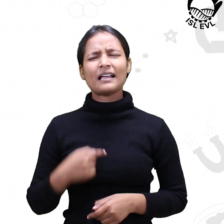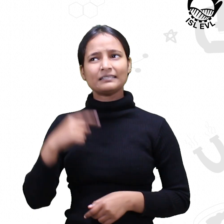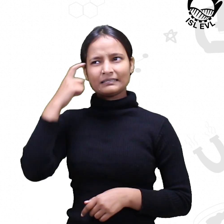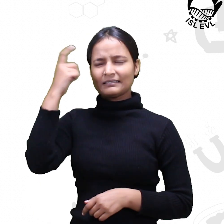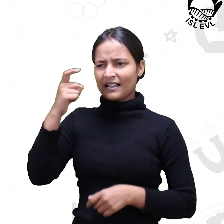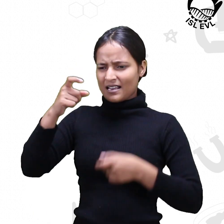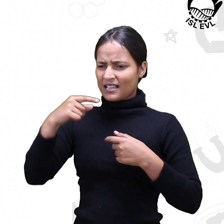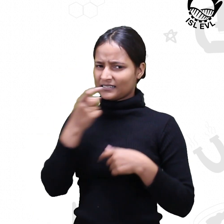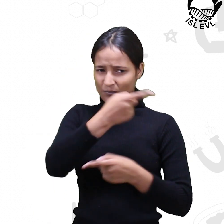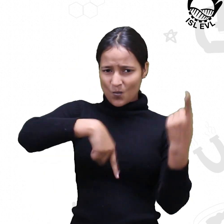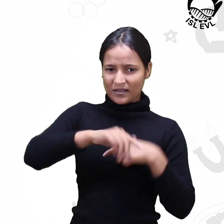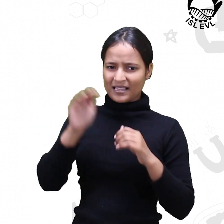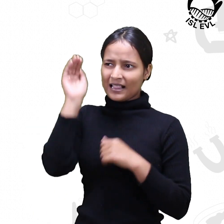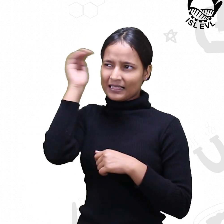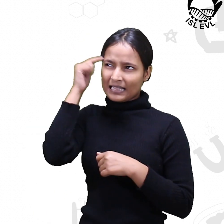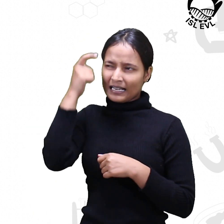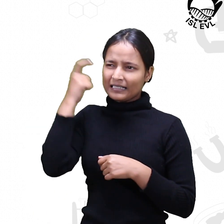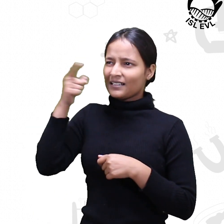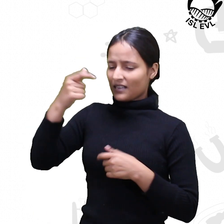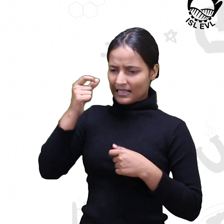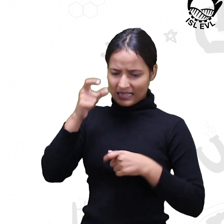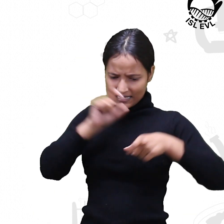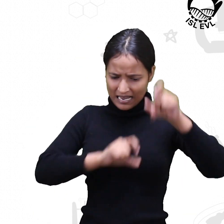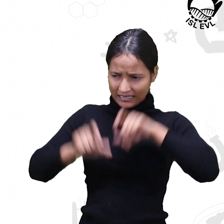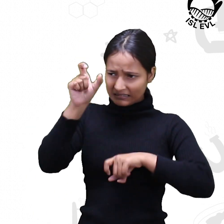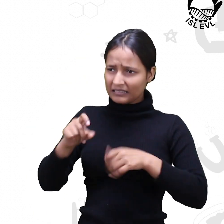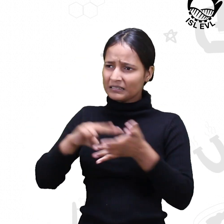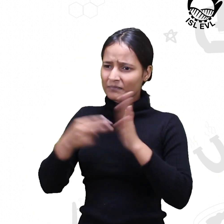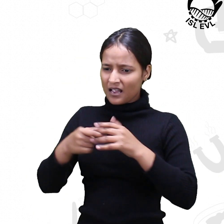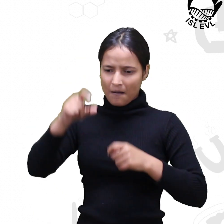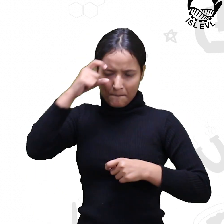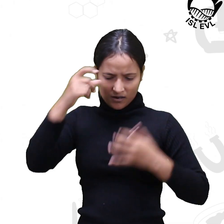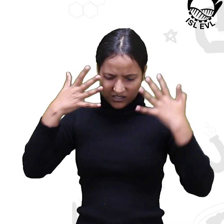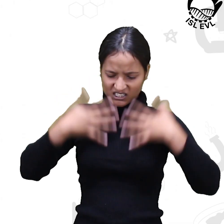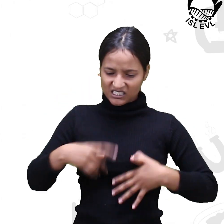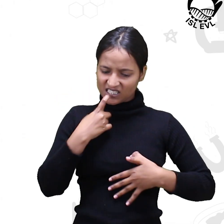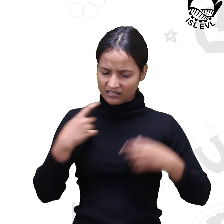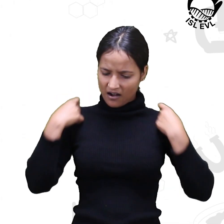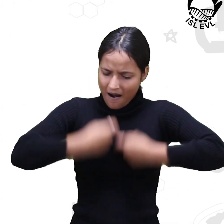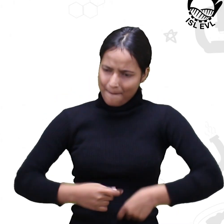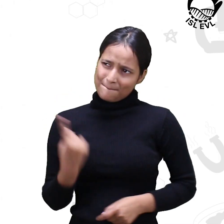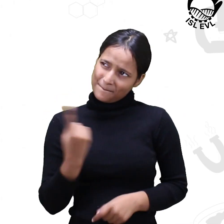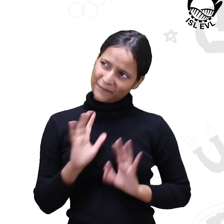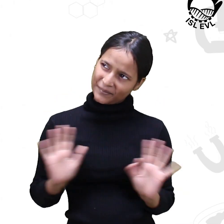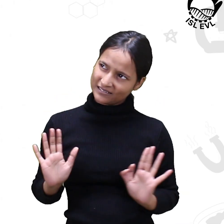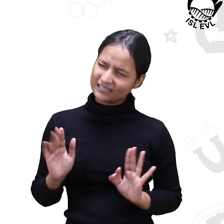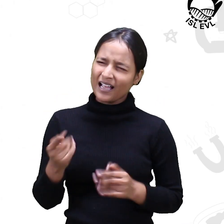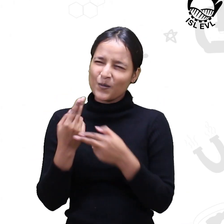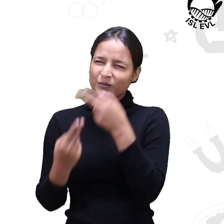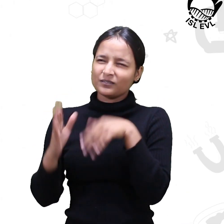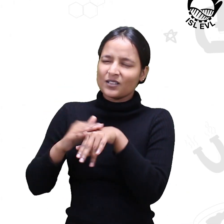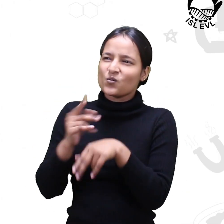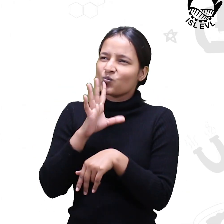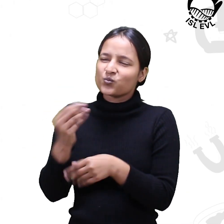and white coat. So, can you tell us about how your day looks like so that it gives them a picture as to what it